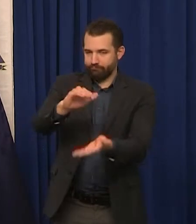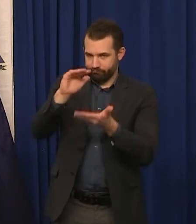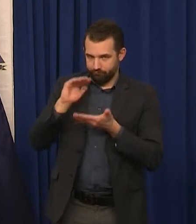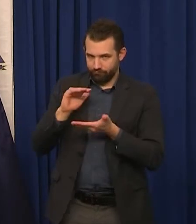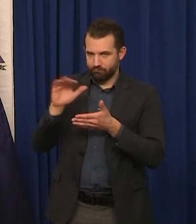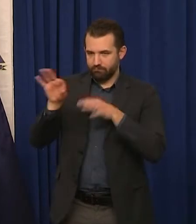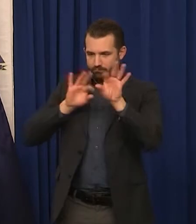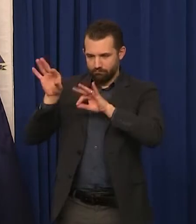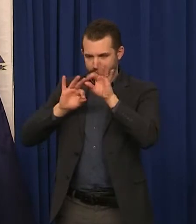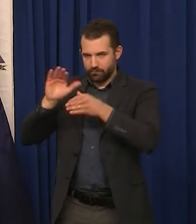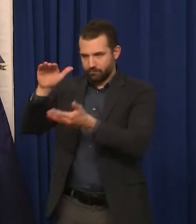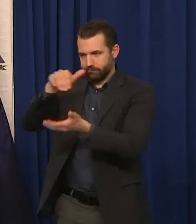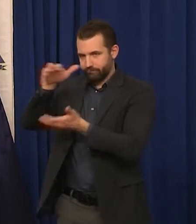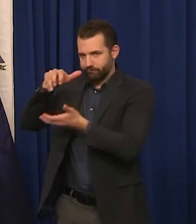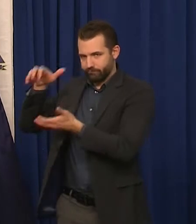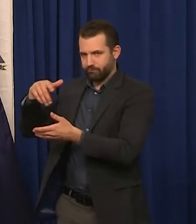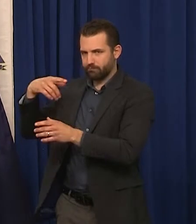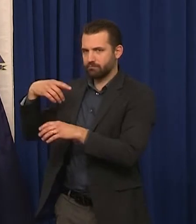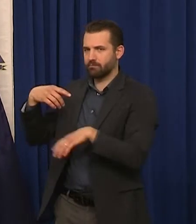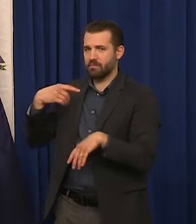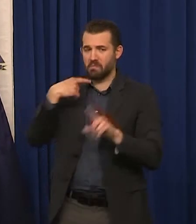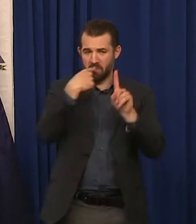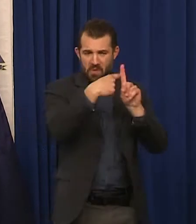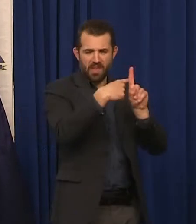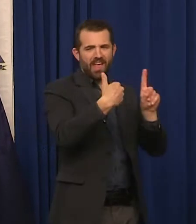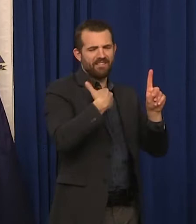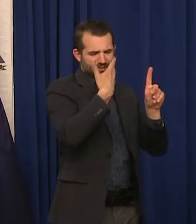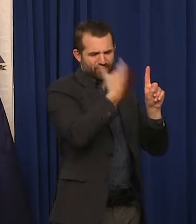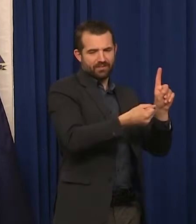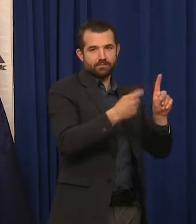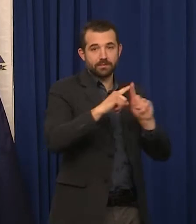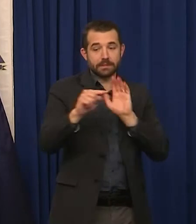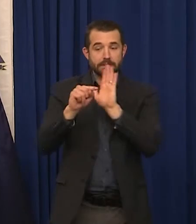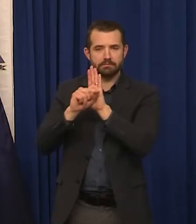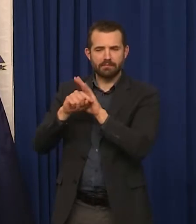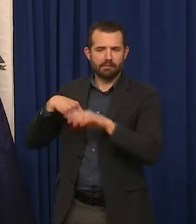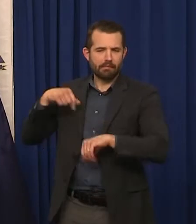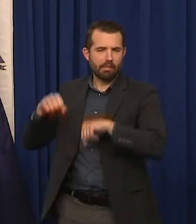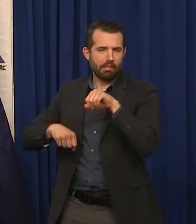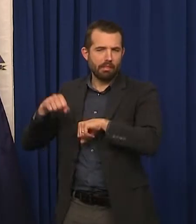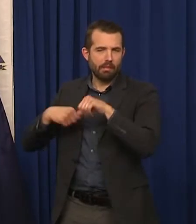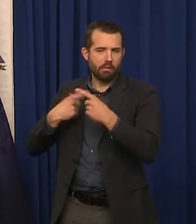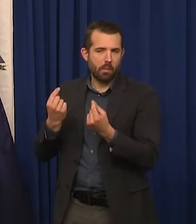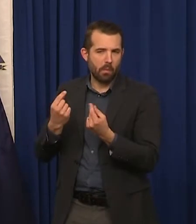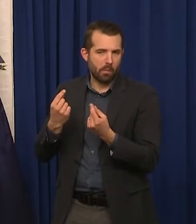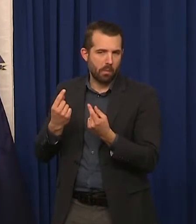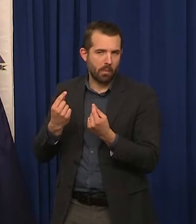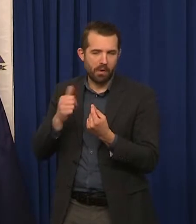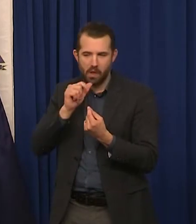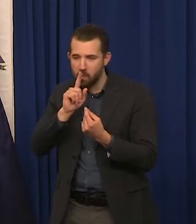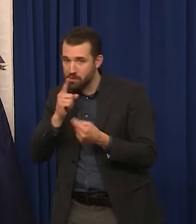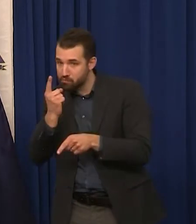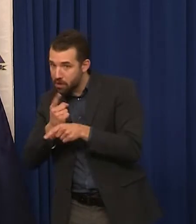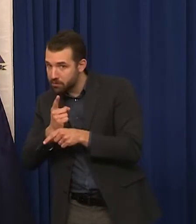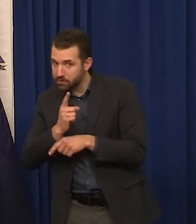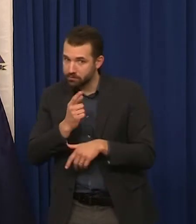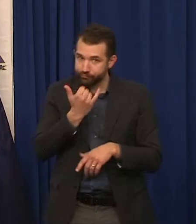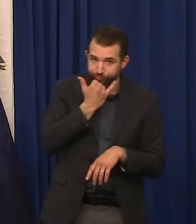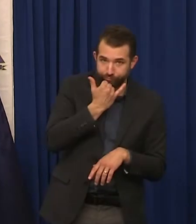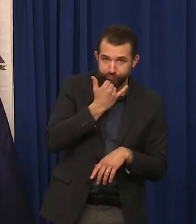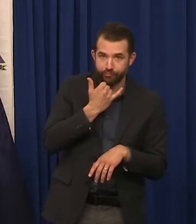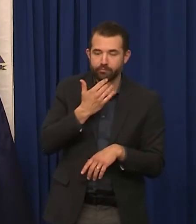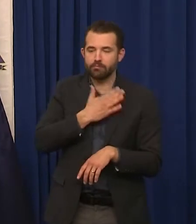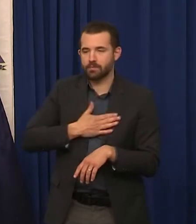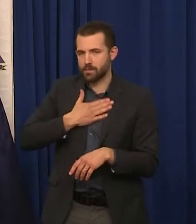results are ones we have faith in, but the negative results may have a bit of a question mark. So we have asked recipients